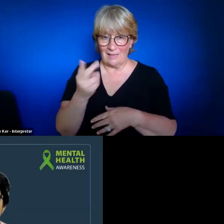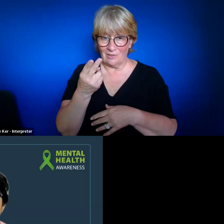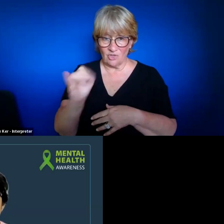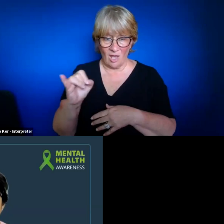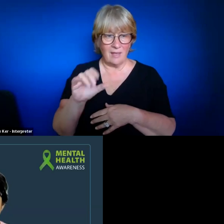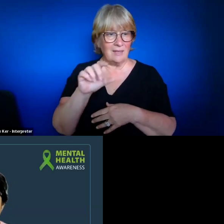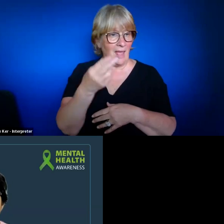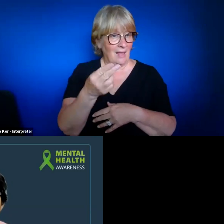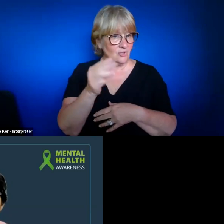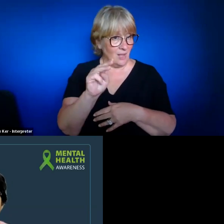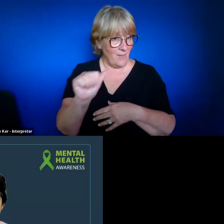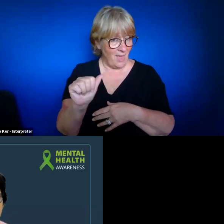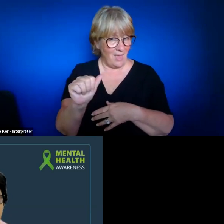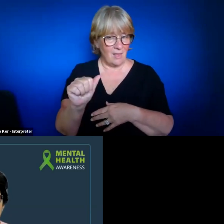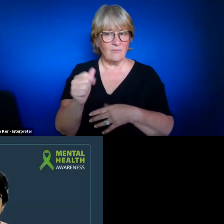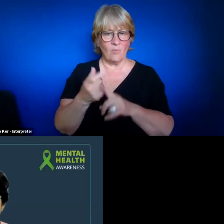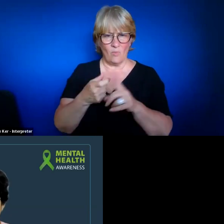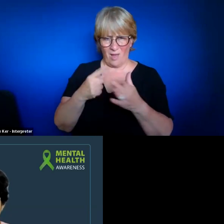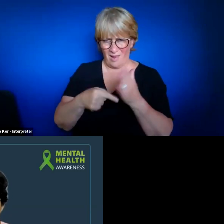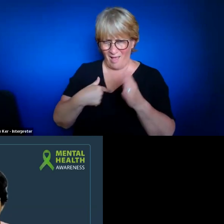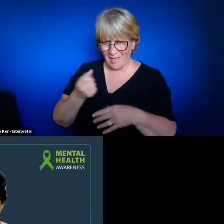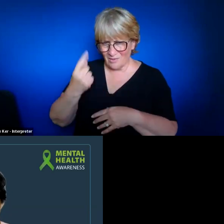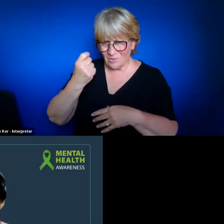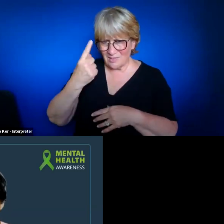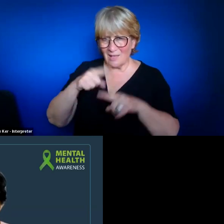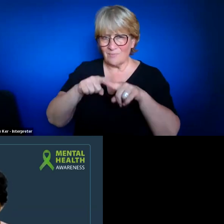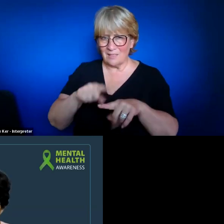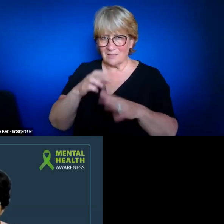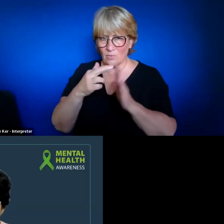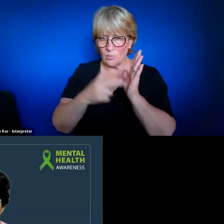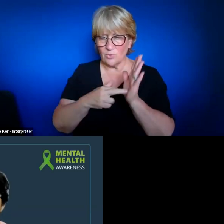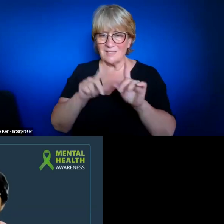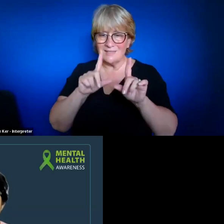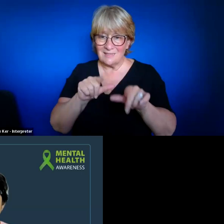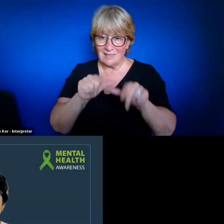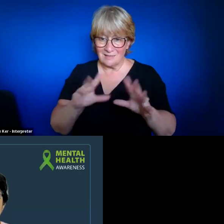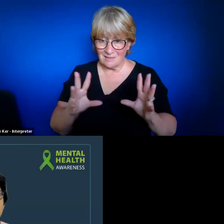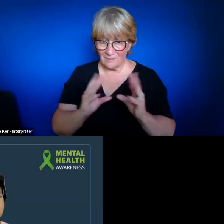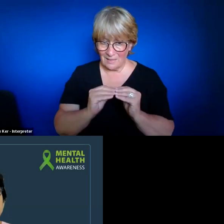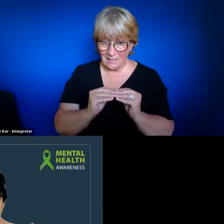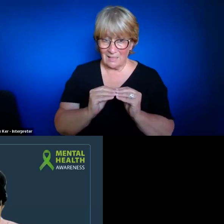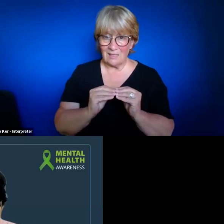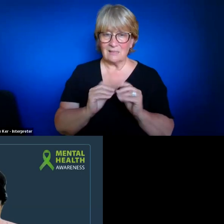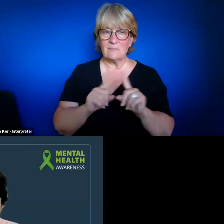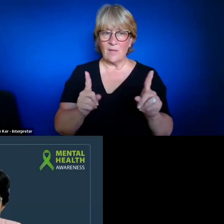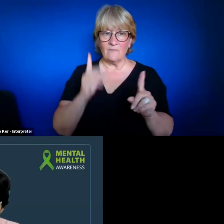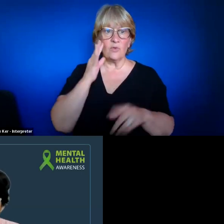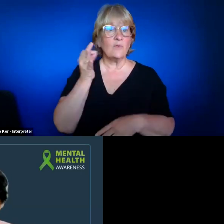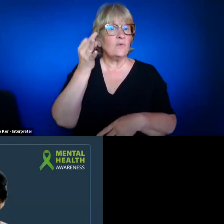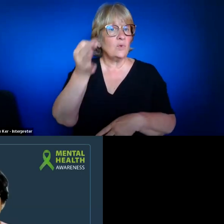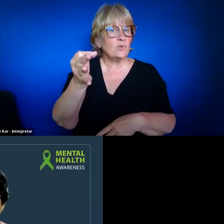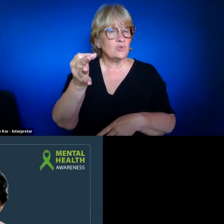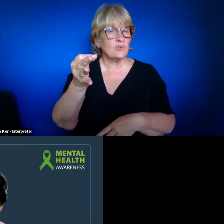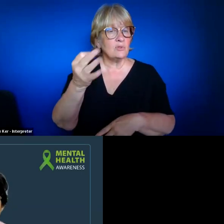HMA is that, from what I understand, based on the rules, it's the attendance of the meetings. But for the future, since there